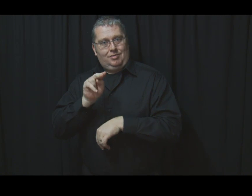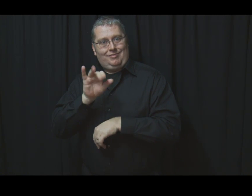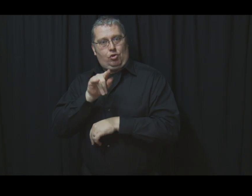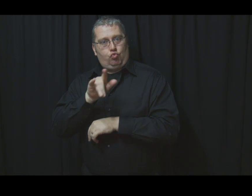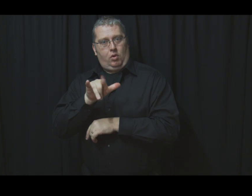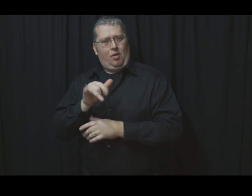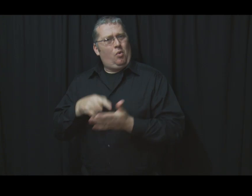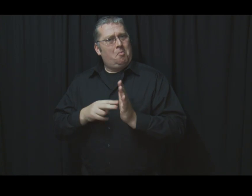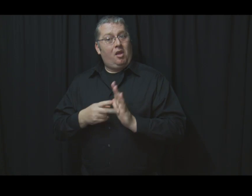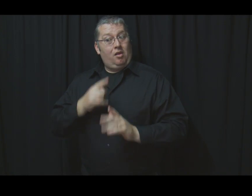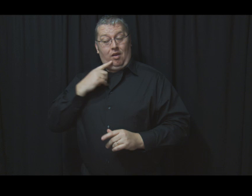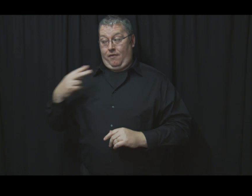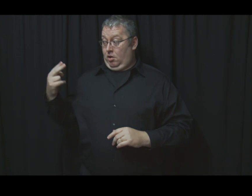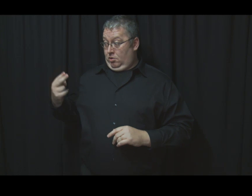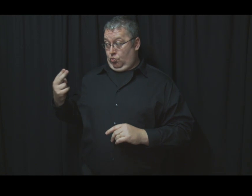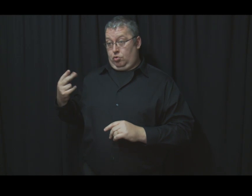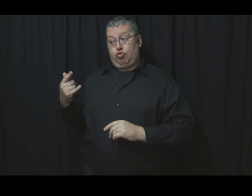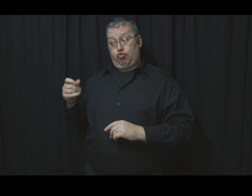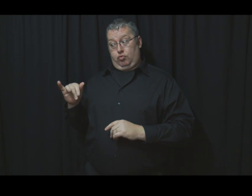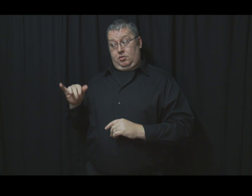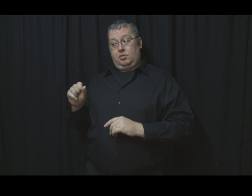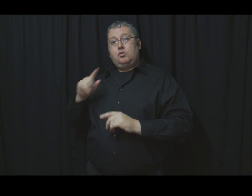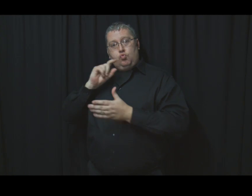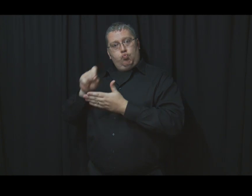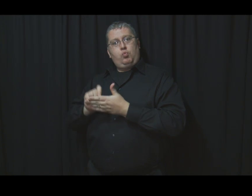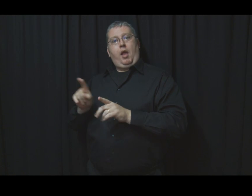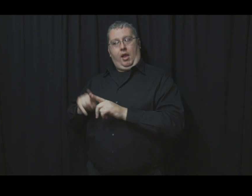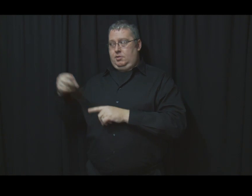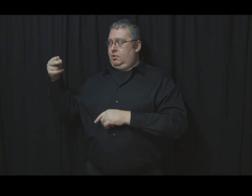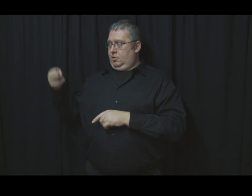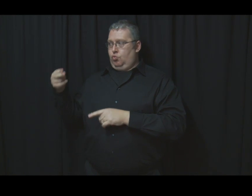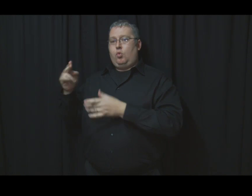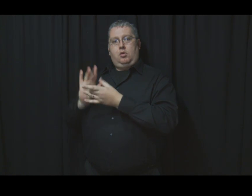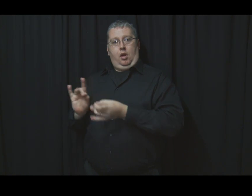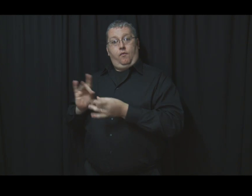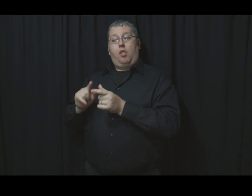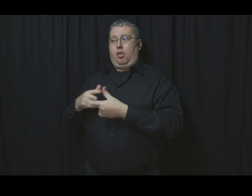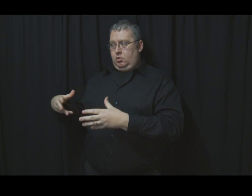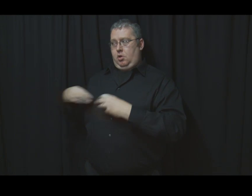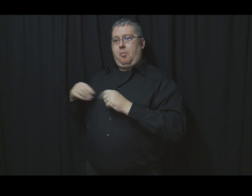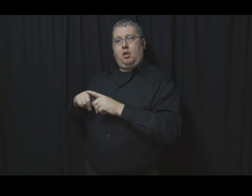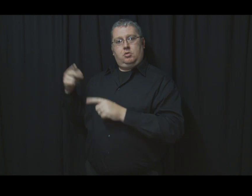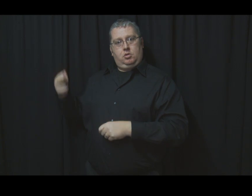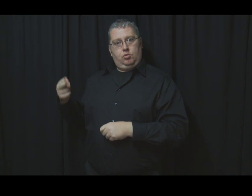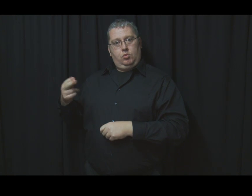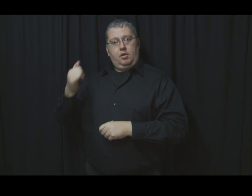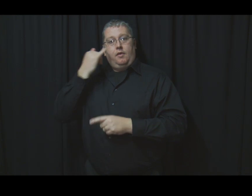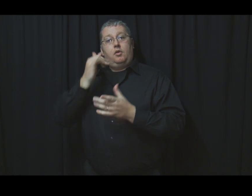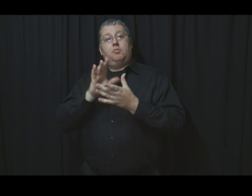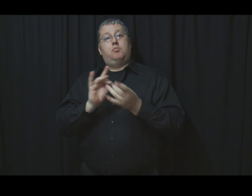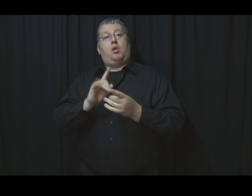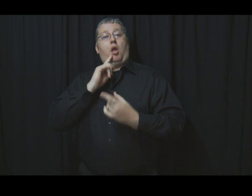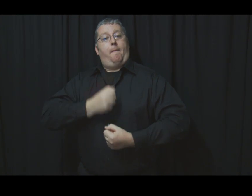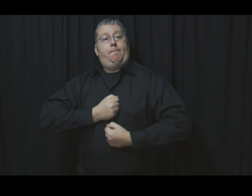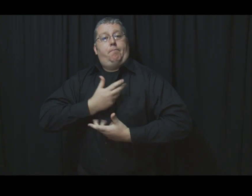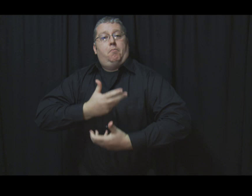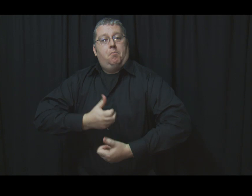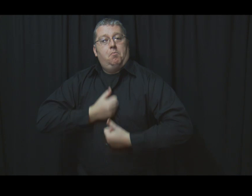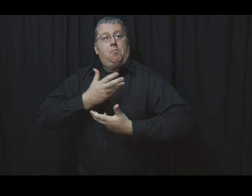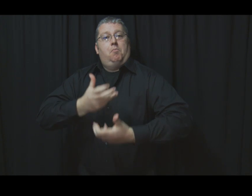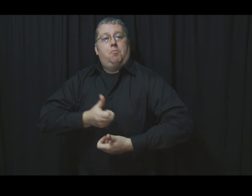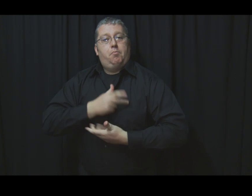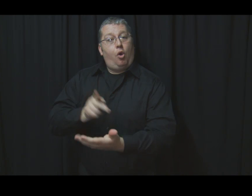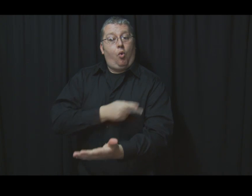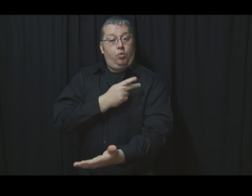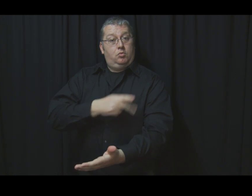if it's history, as Genesis is, it's written as typical historical narrative, you take it as history. If it's poetry, as we find in the